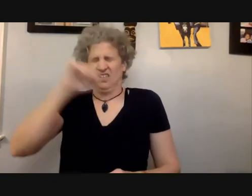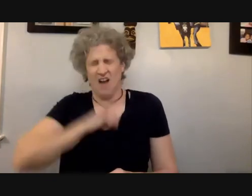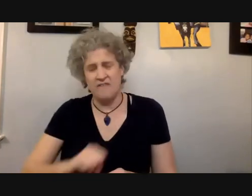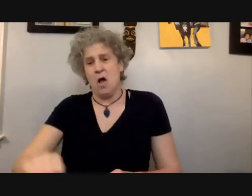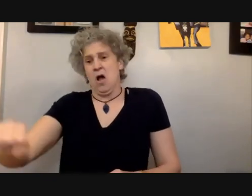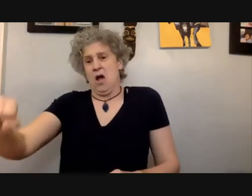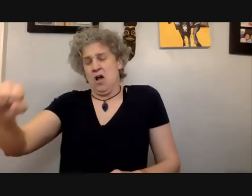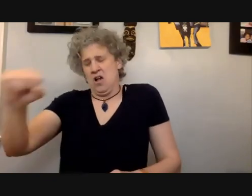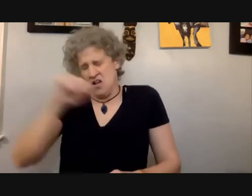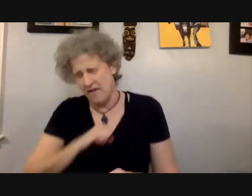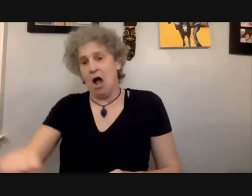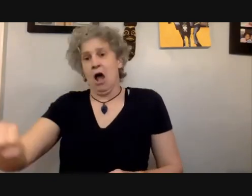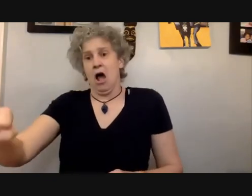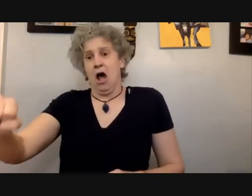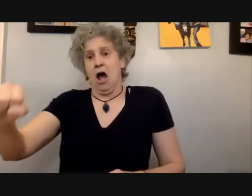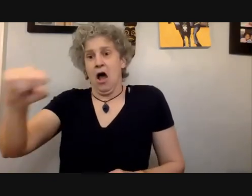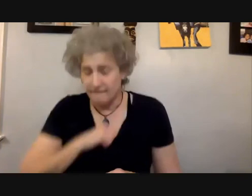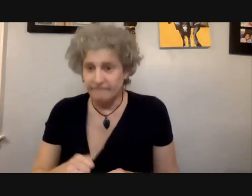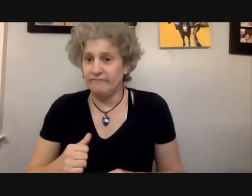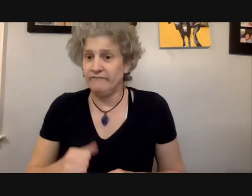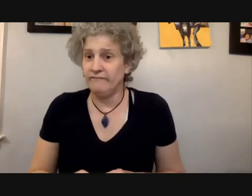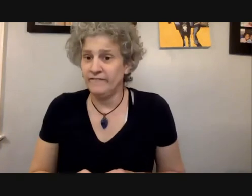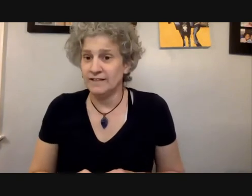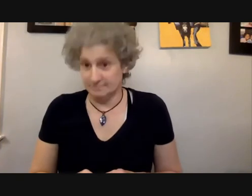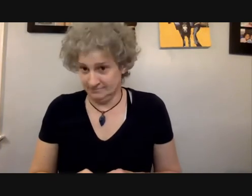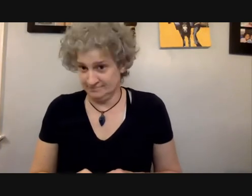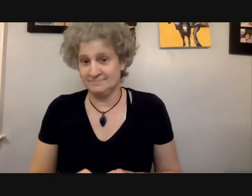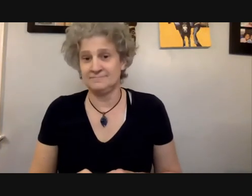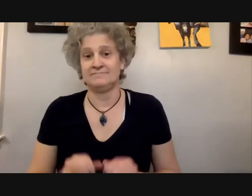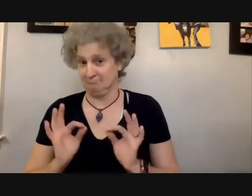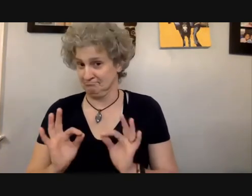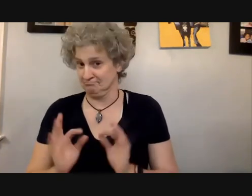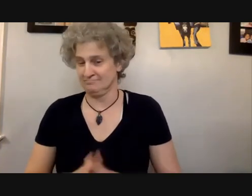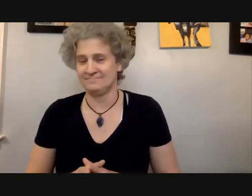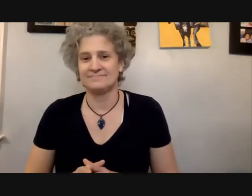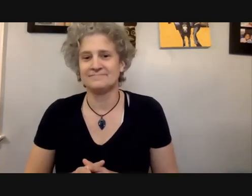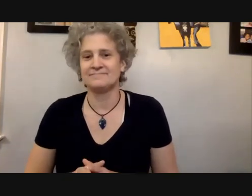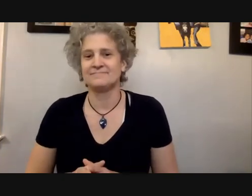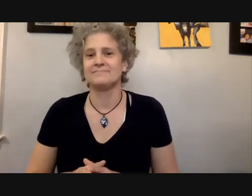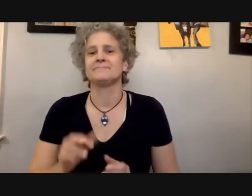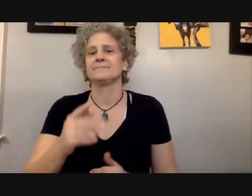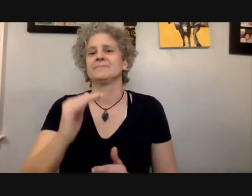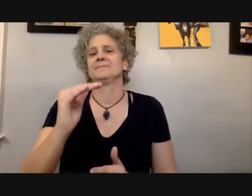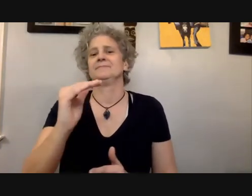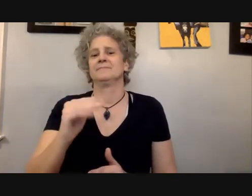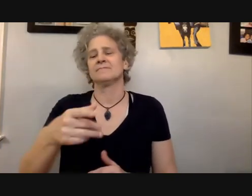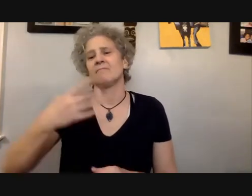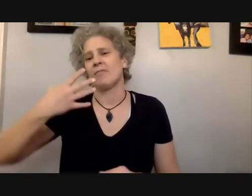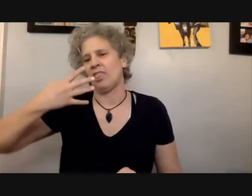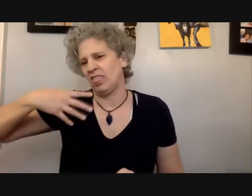cough. And again, you're going to change the movement depending on the severity of the cough.